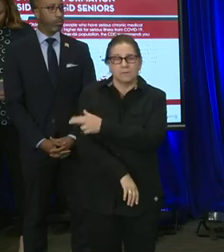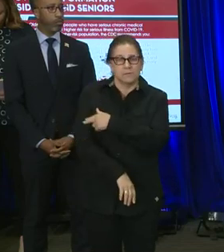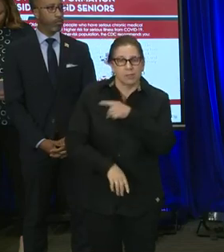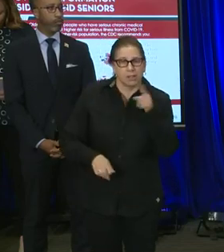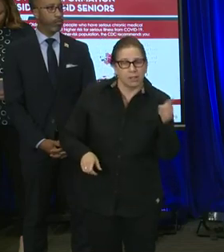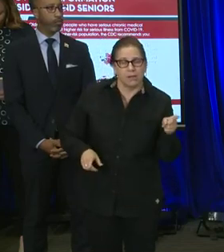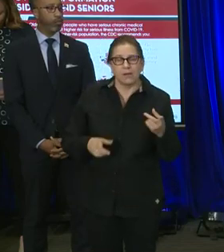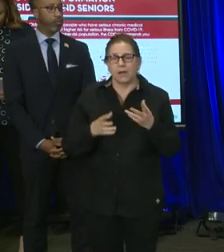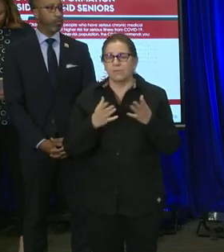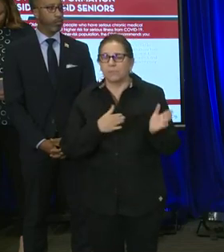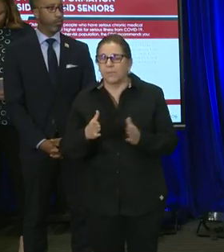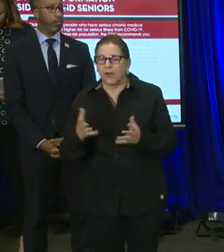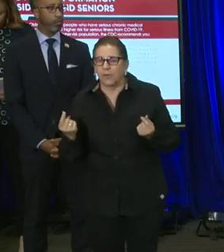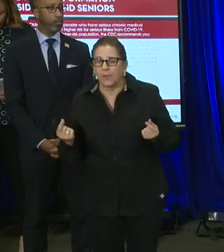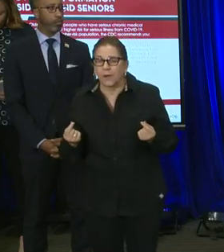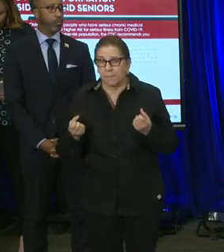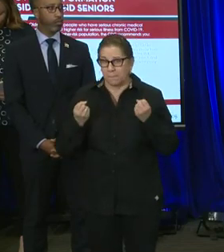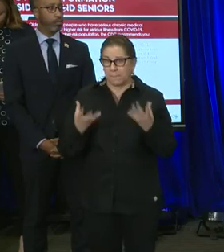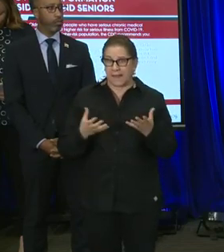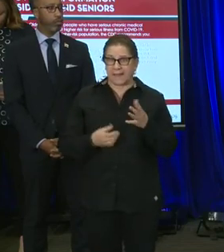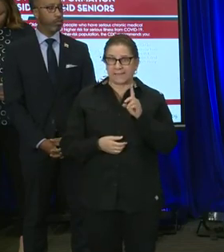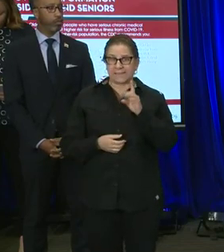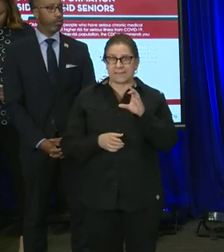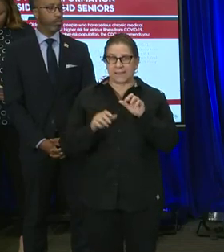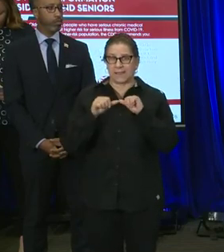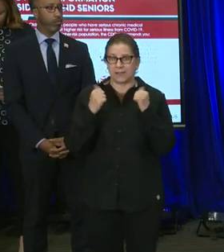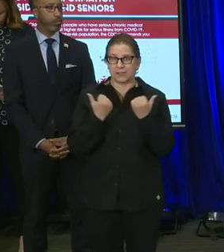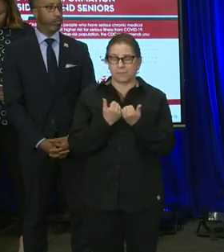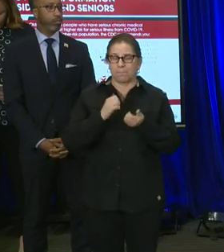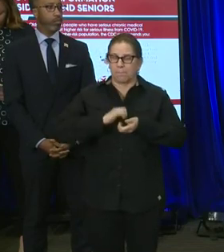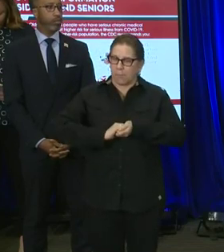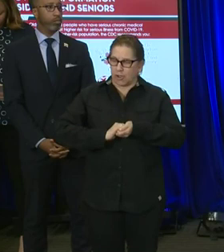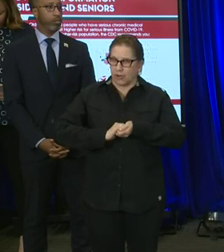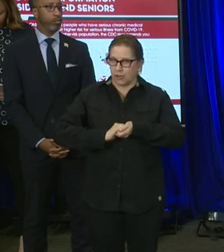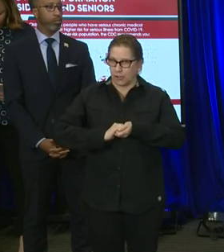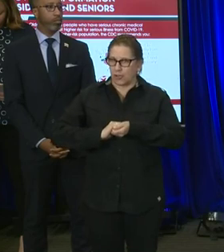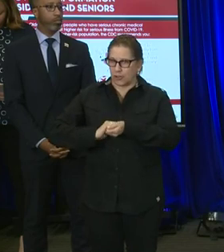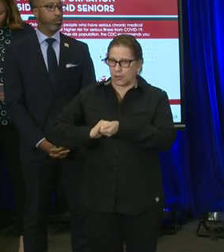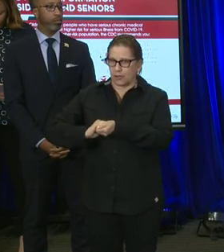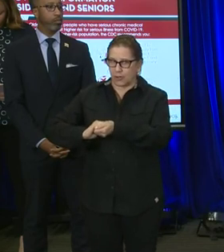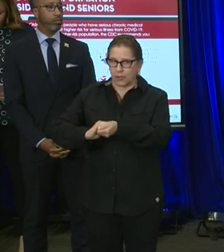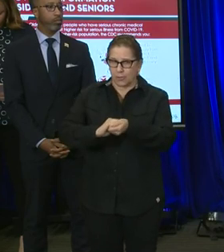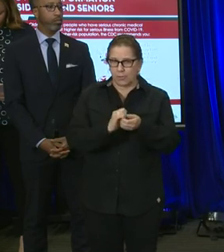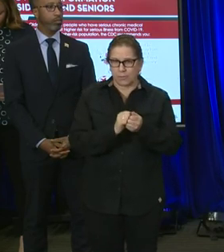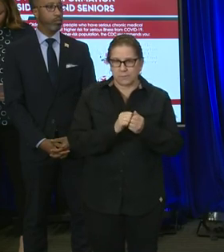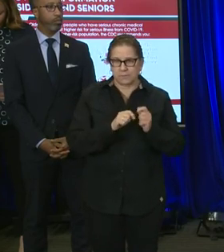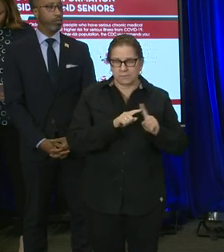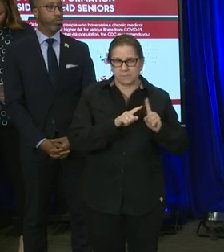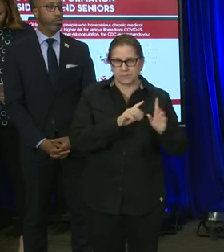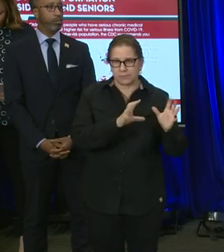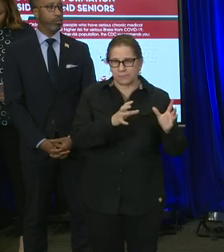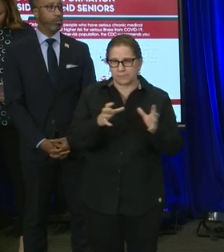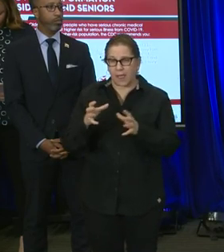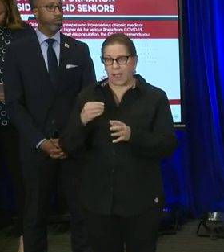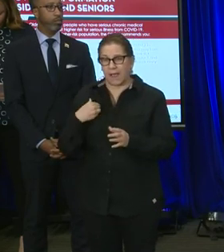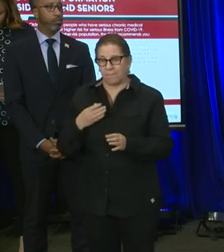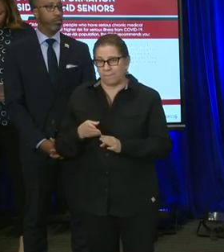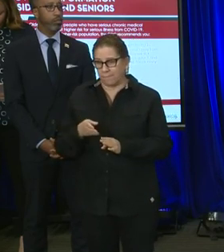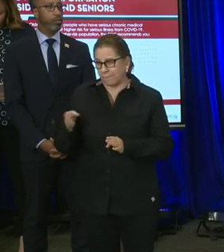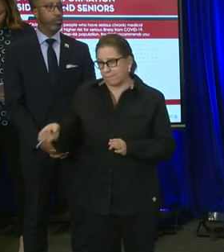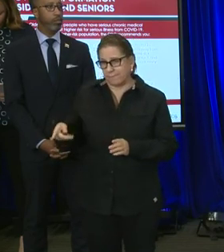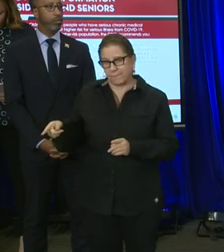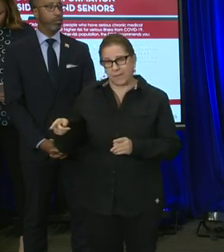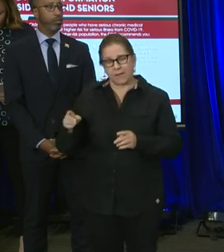district agencies, partners, and stakeholders are working right next door in the district's Emergency Operations